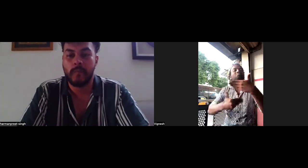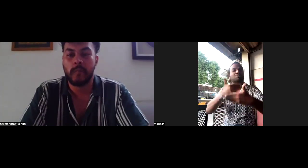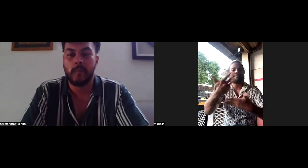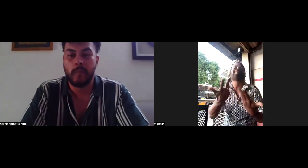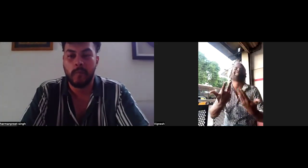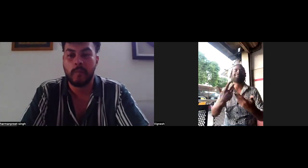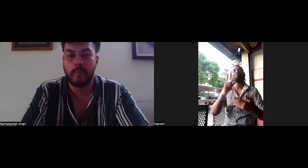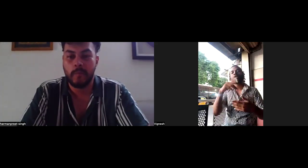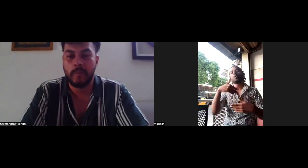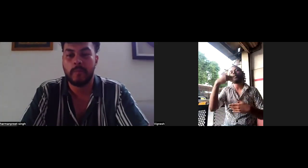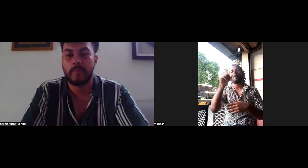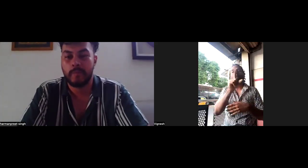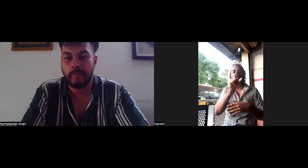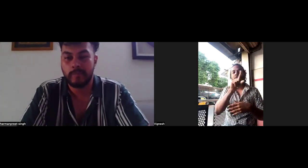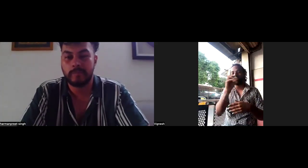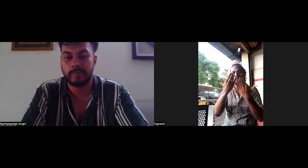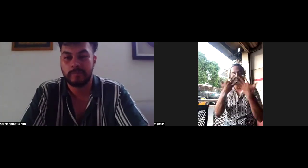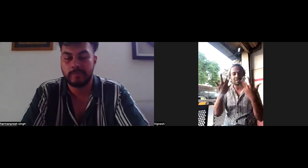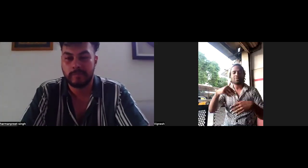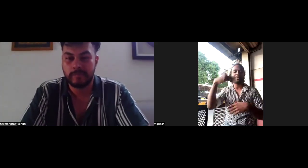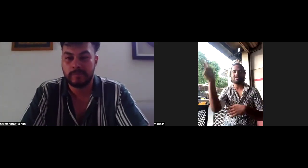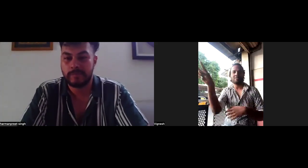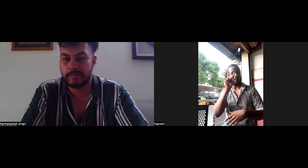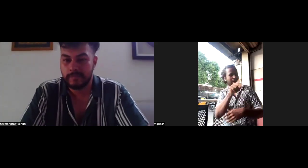up, do some makeup, and my parents also, sometimes my